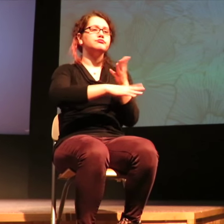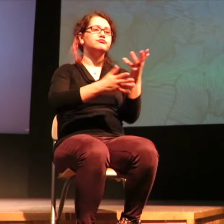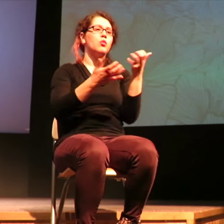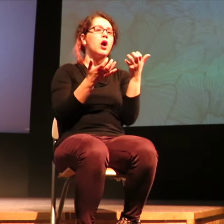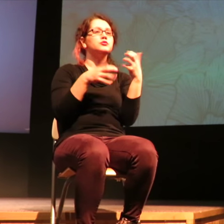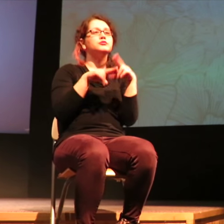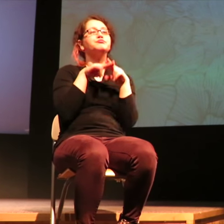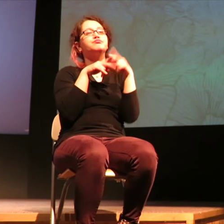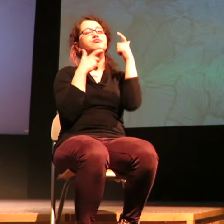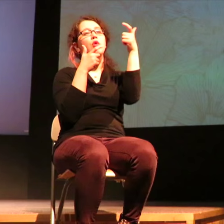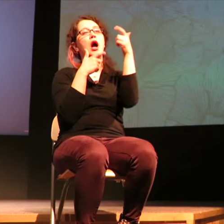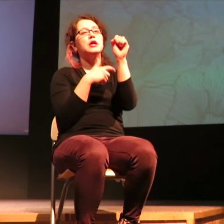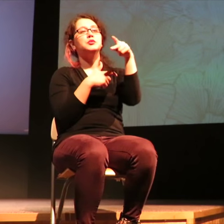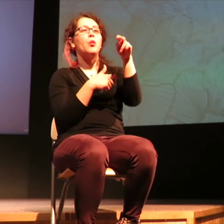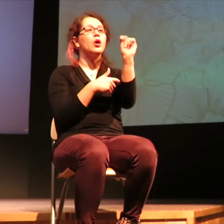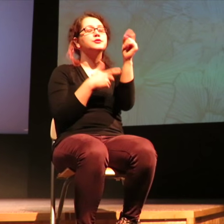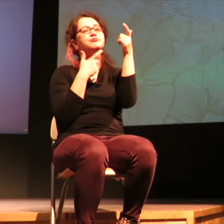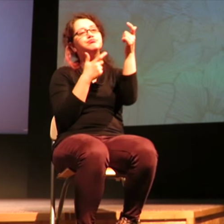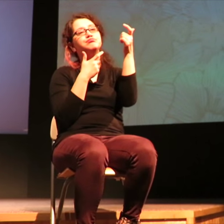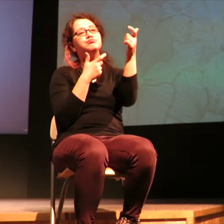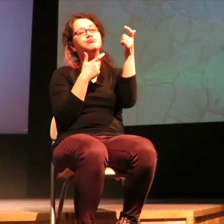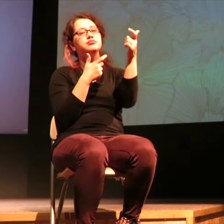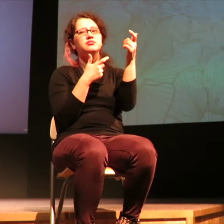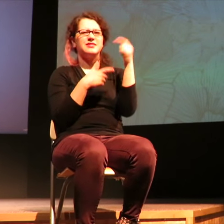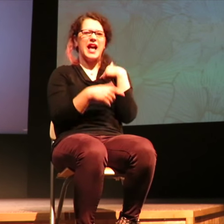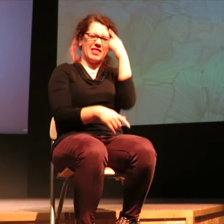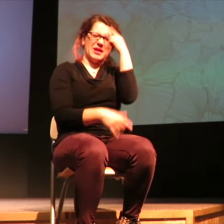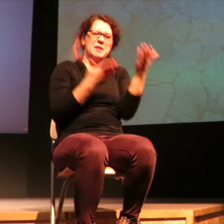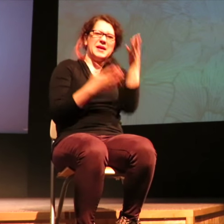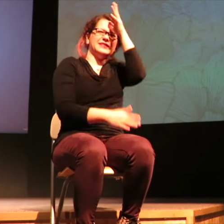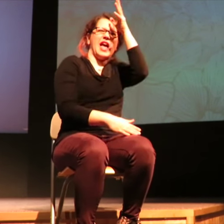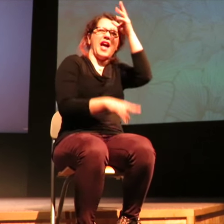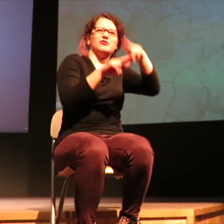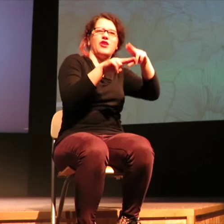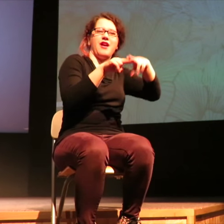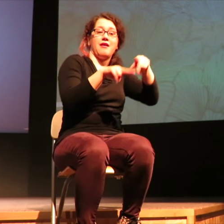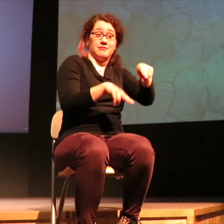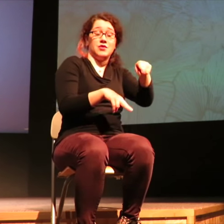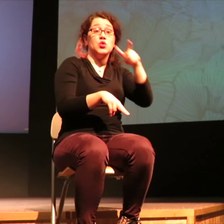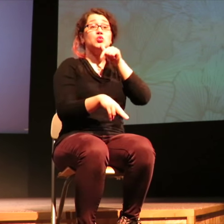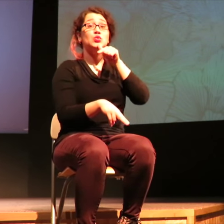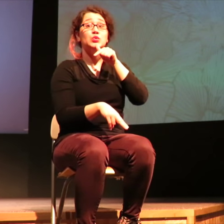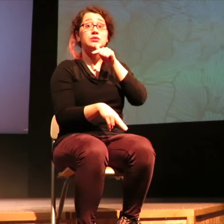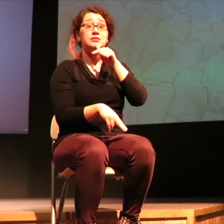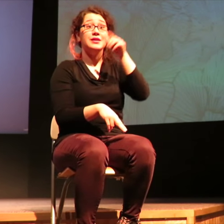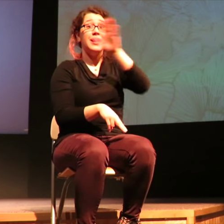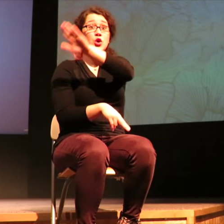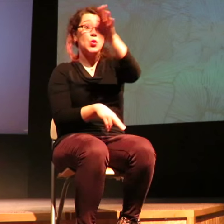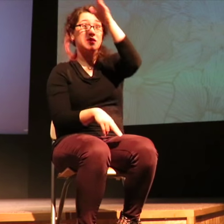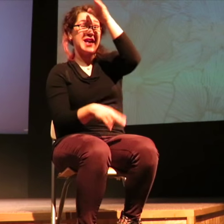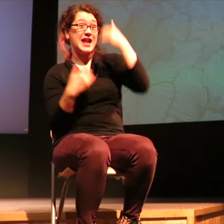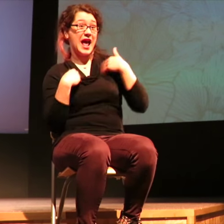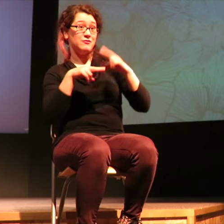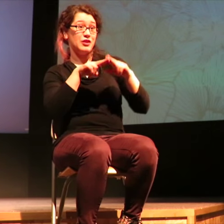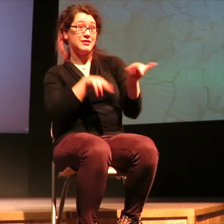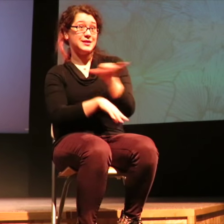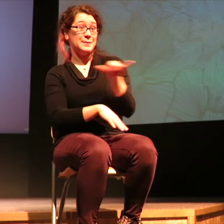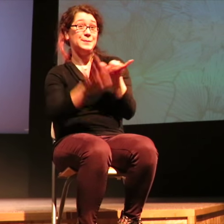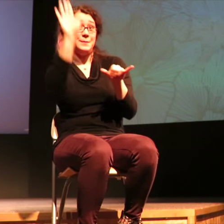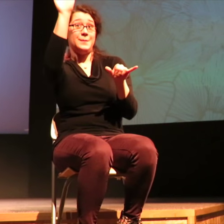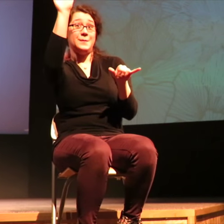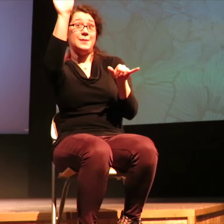and watch sports. Are you with me on this? Like, it reminds me of like a dad chair. Whose dad had a dad chair growing up? You don't